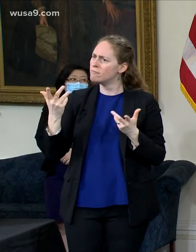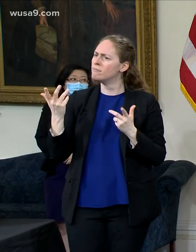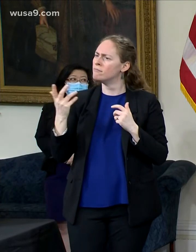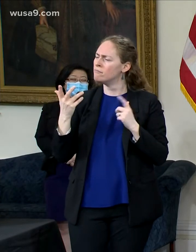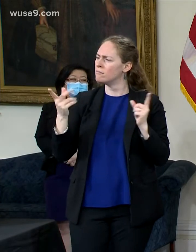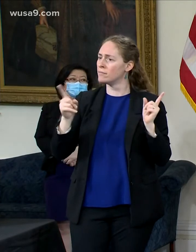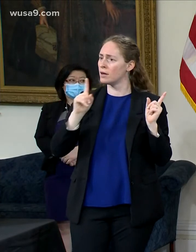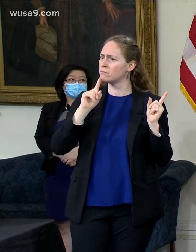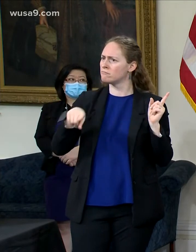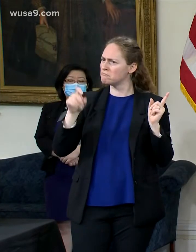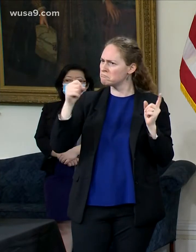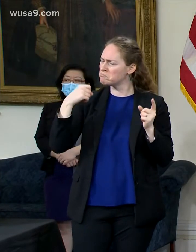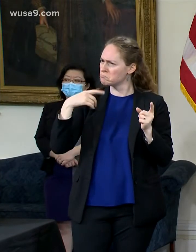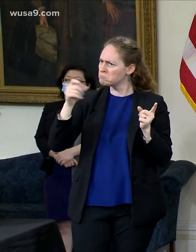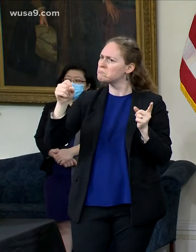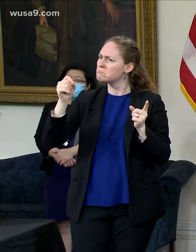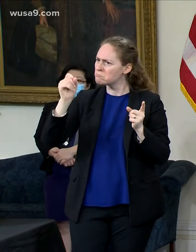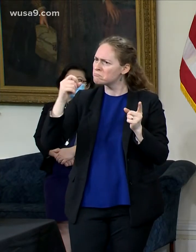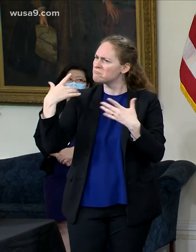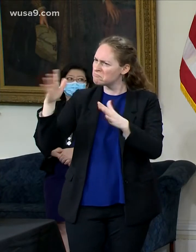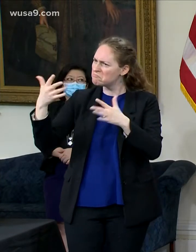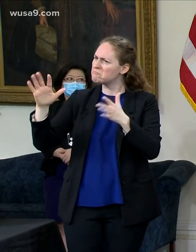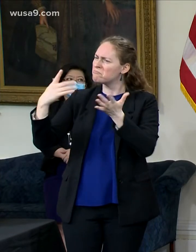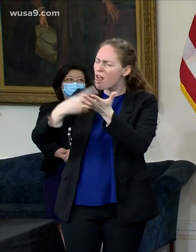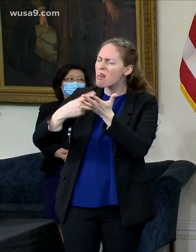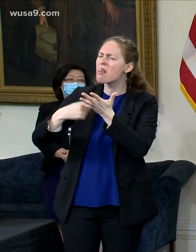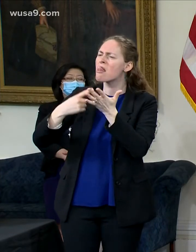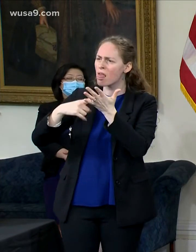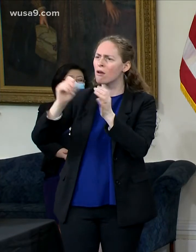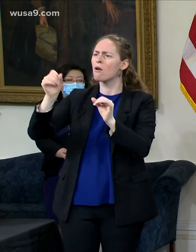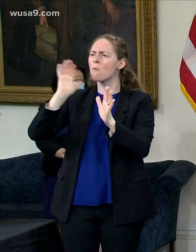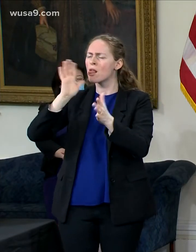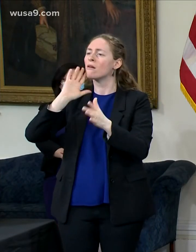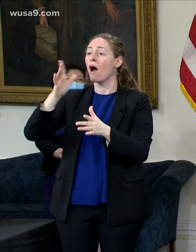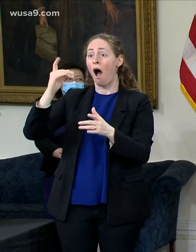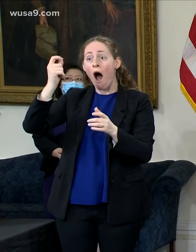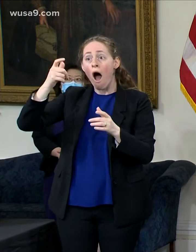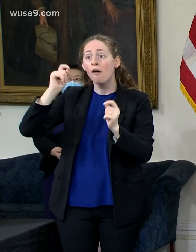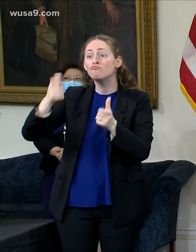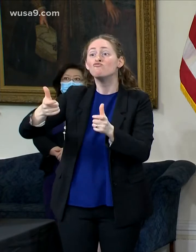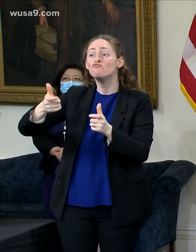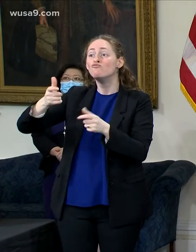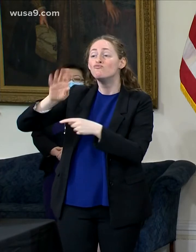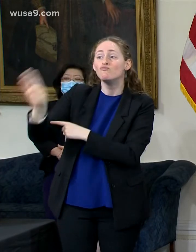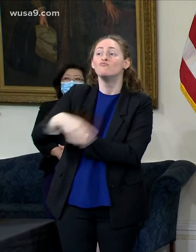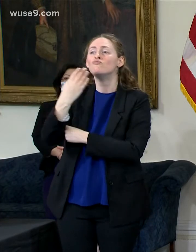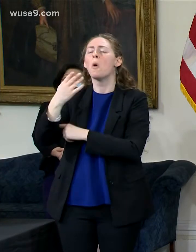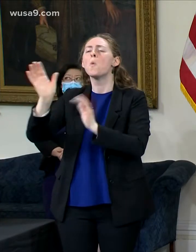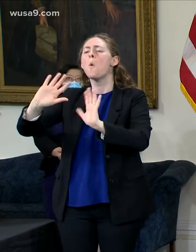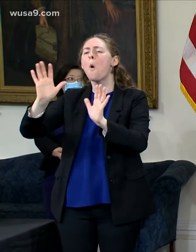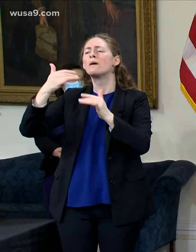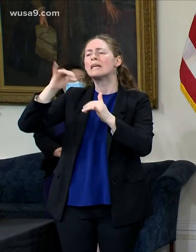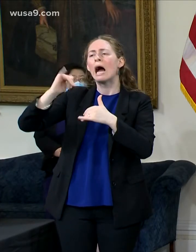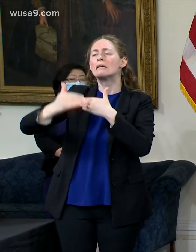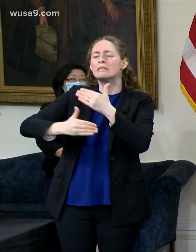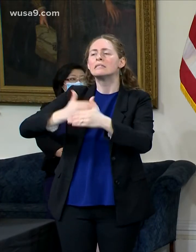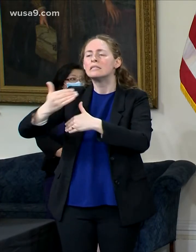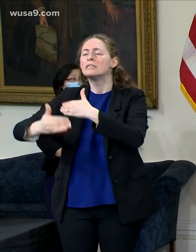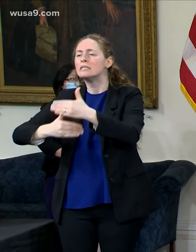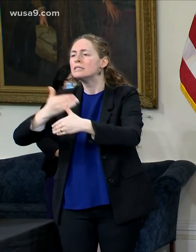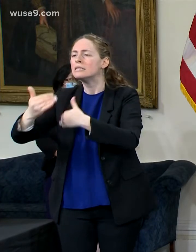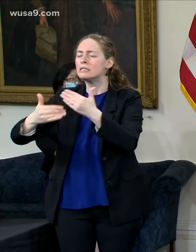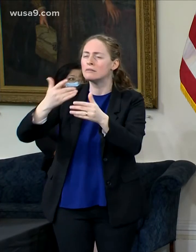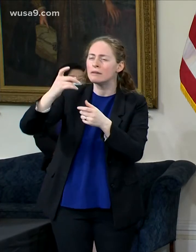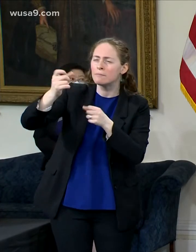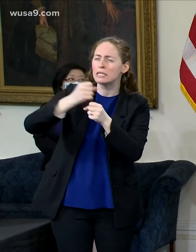of these locations. It takes an awful lot of work, and Chaz here has been leading the team at MEMA, but working together with